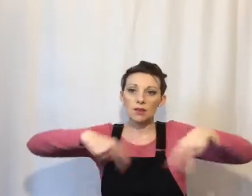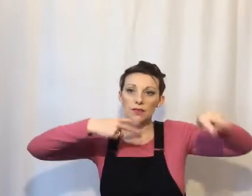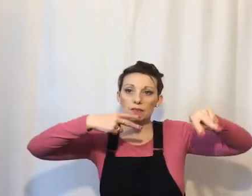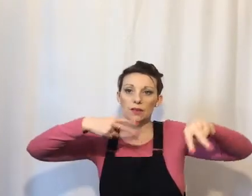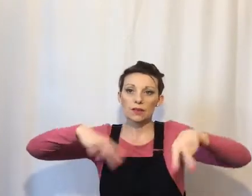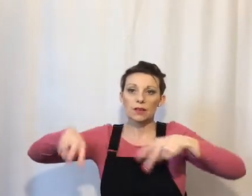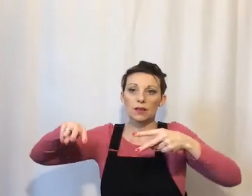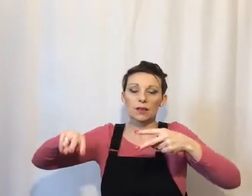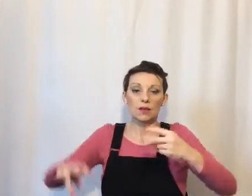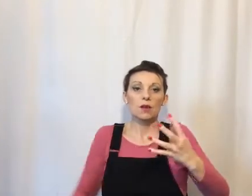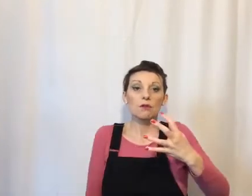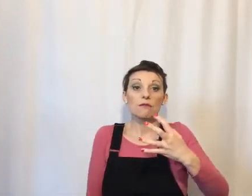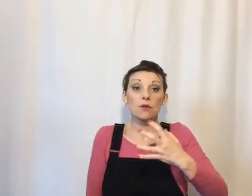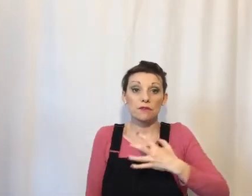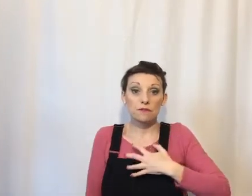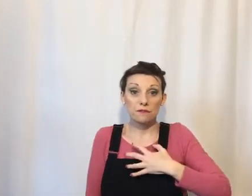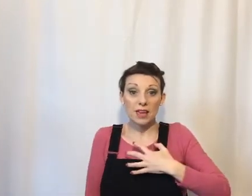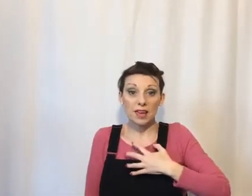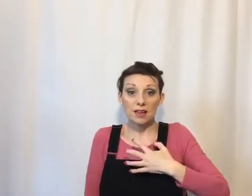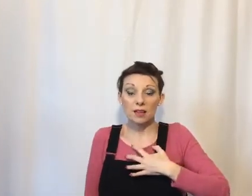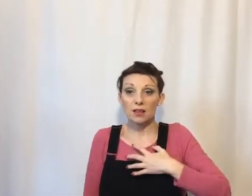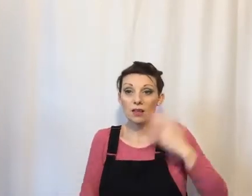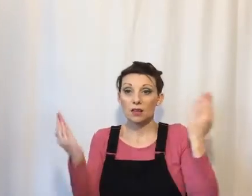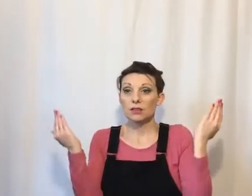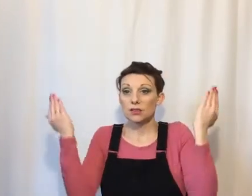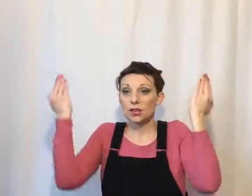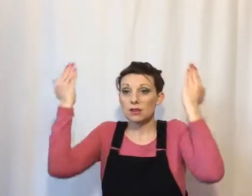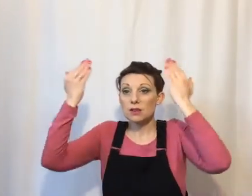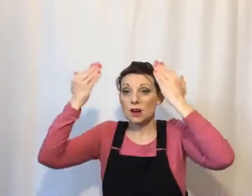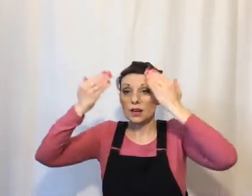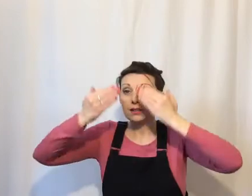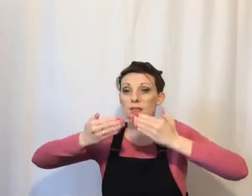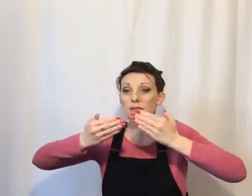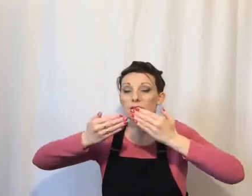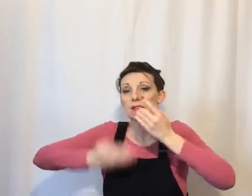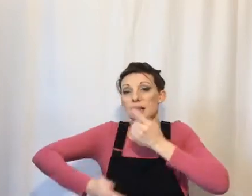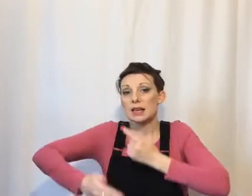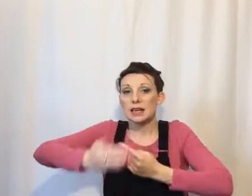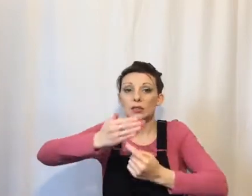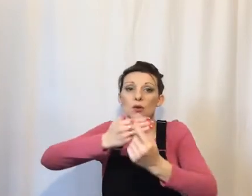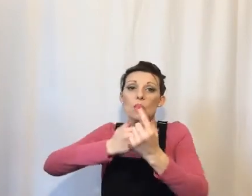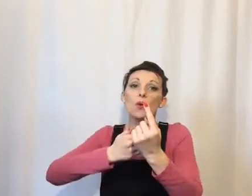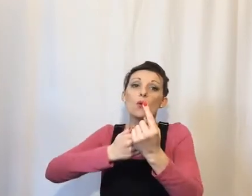dance, for fear tonight is all.